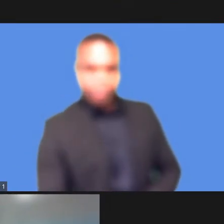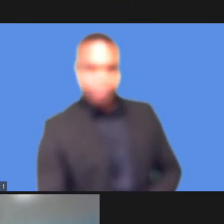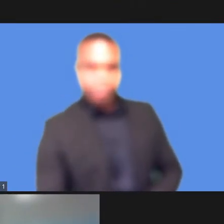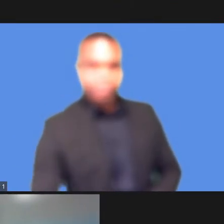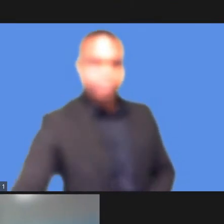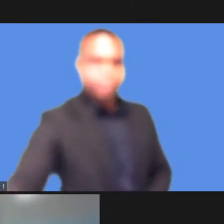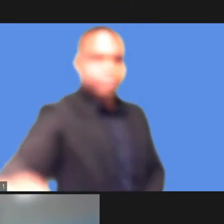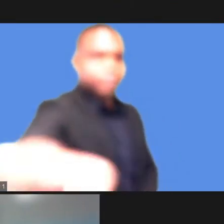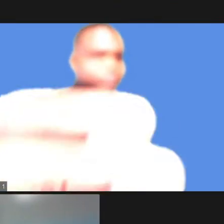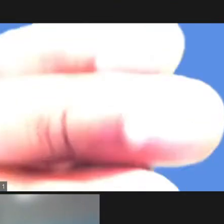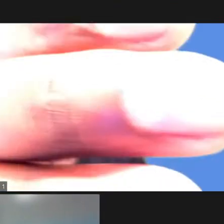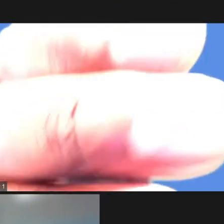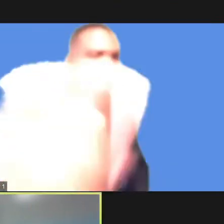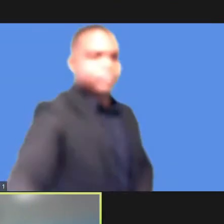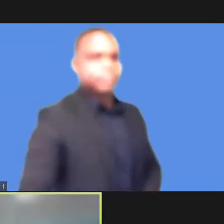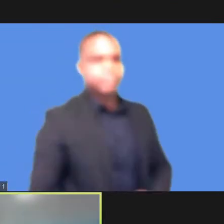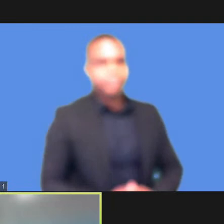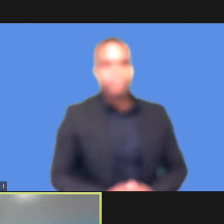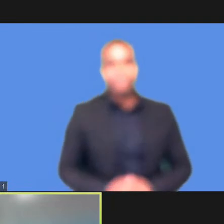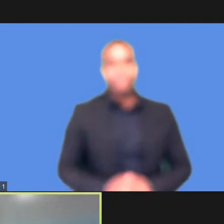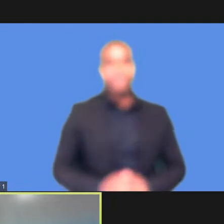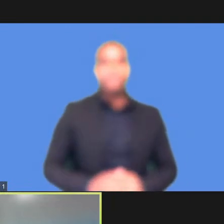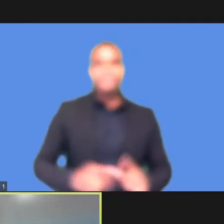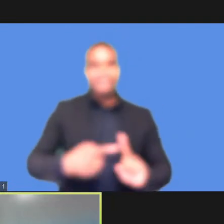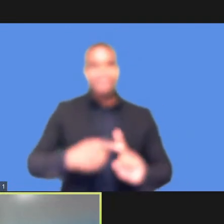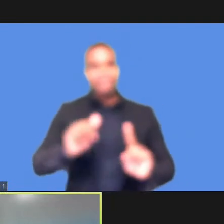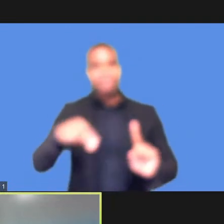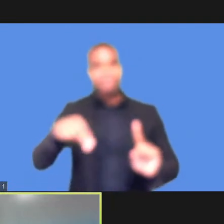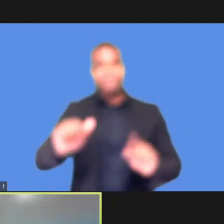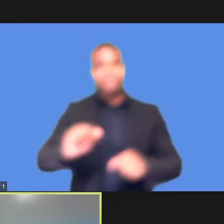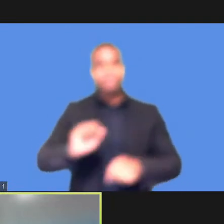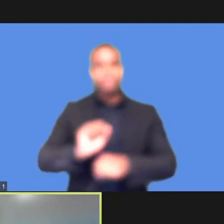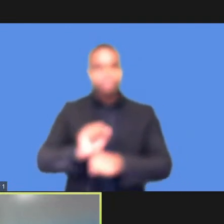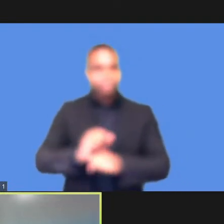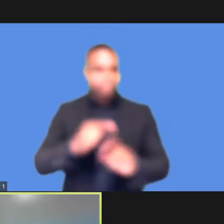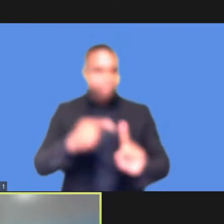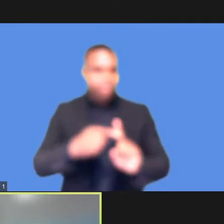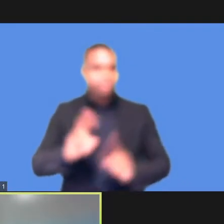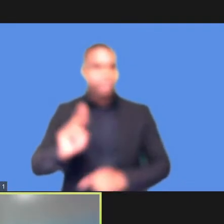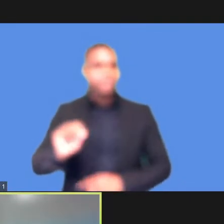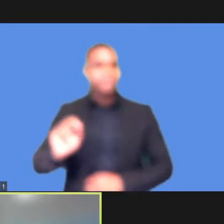You have the floor. Okay, thank you, moderator.